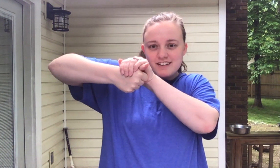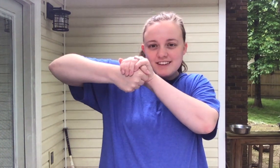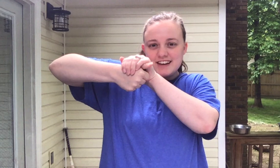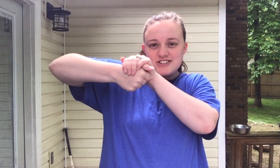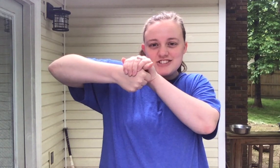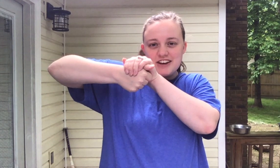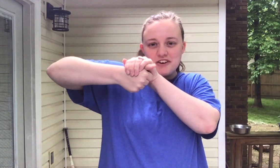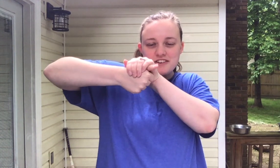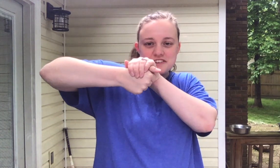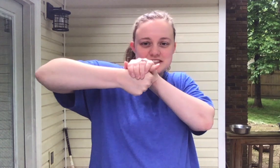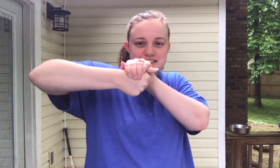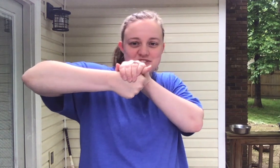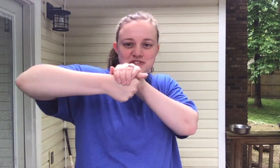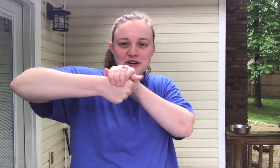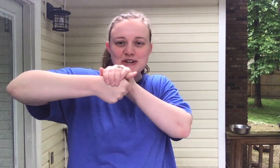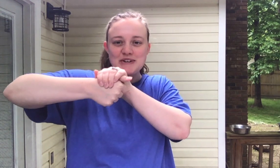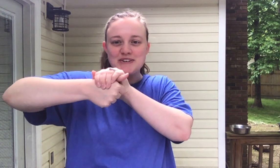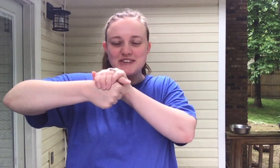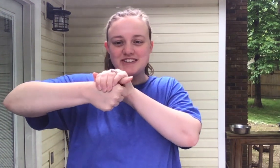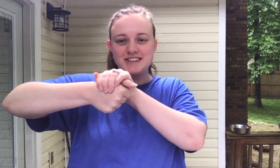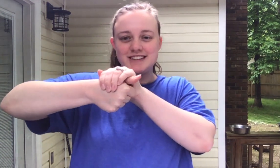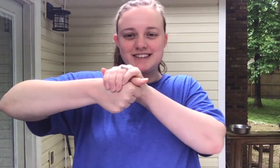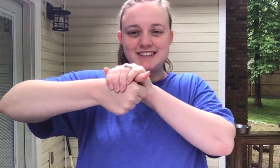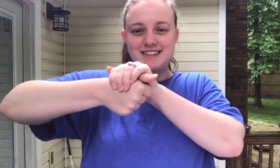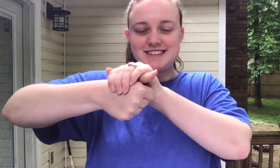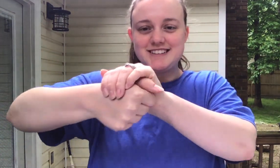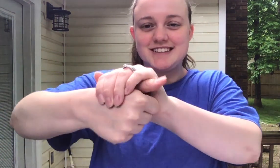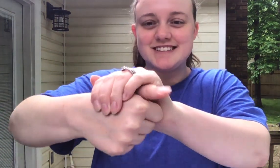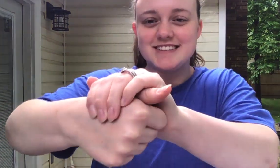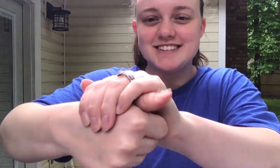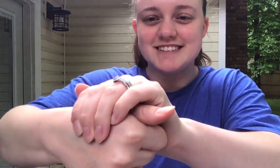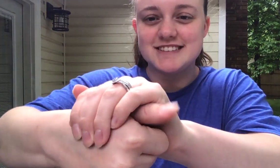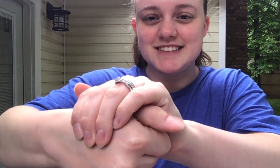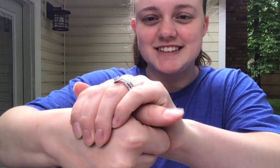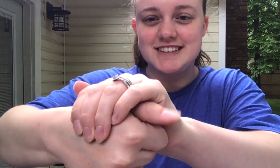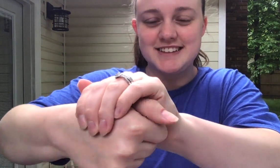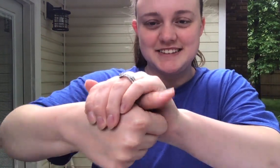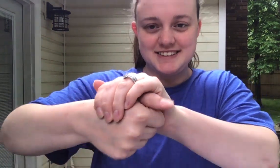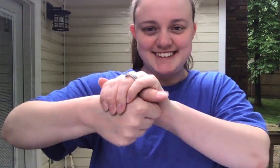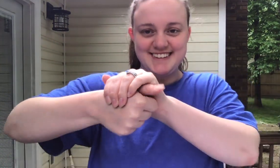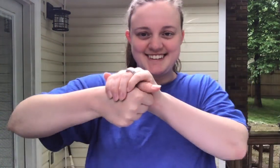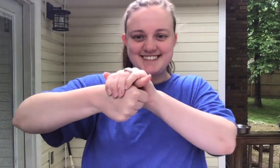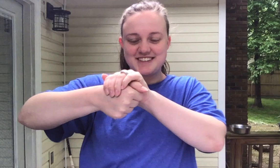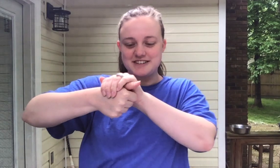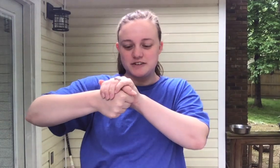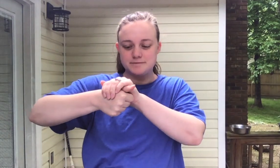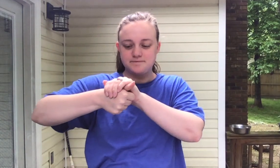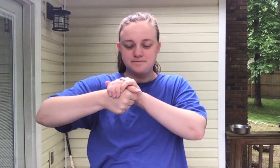like a shell. This is turtle. Turtle. Turtle.